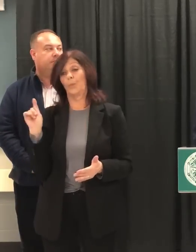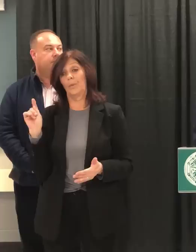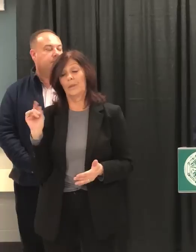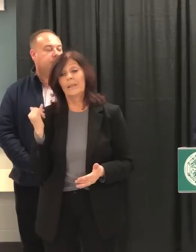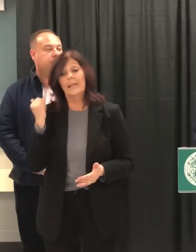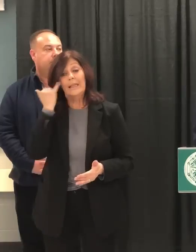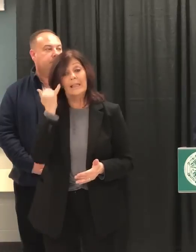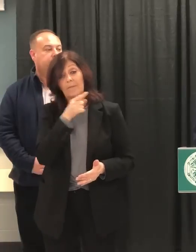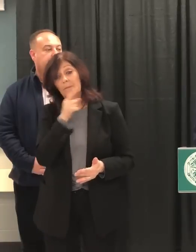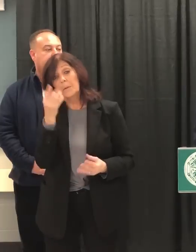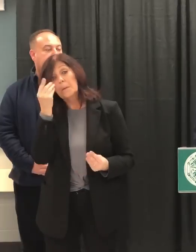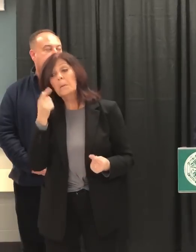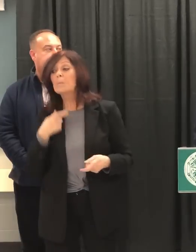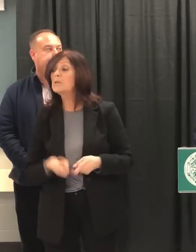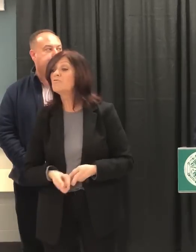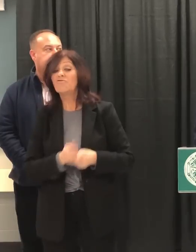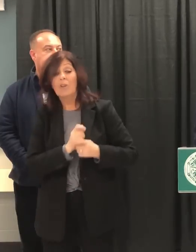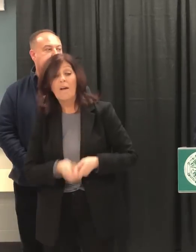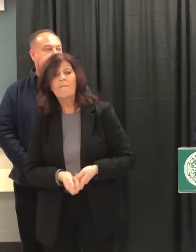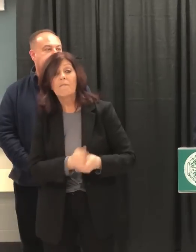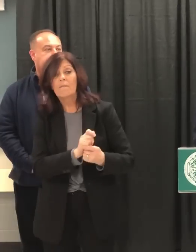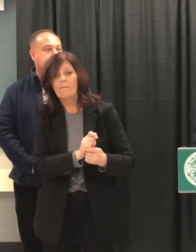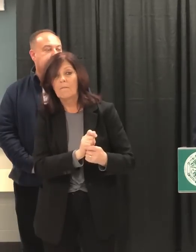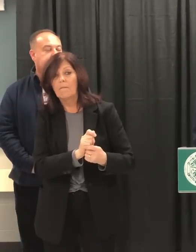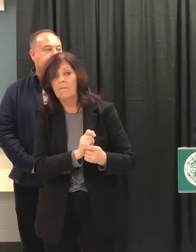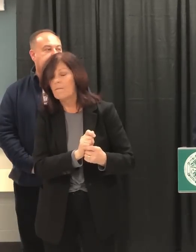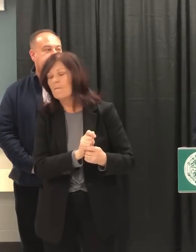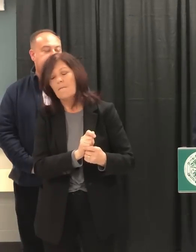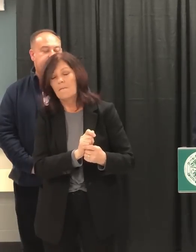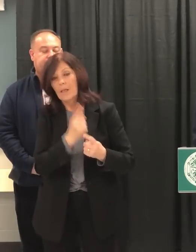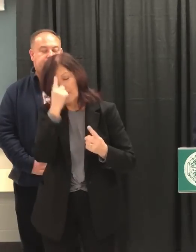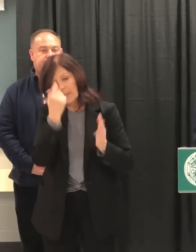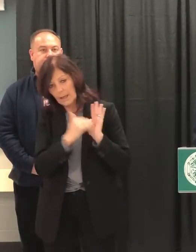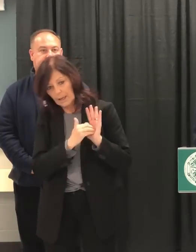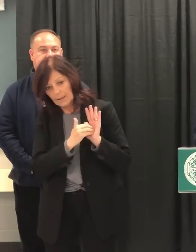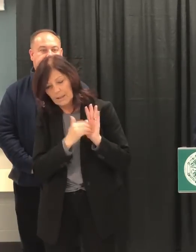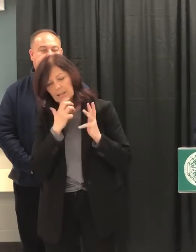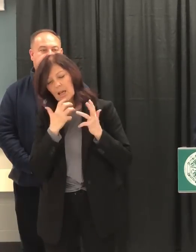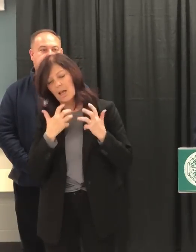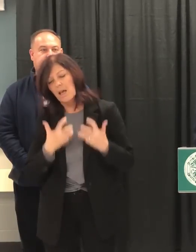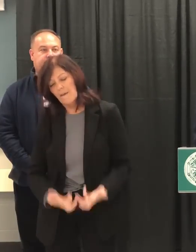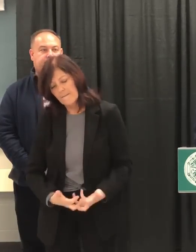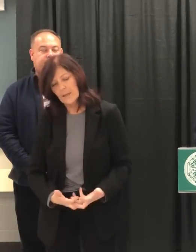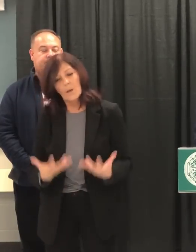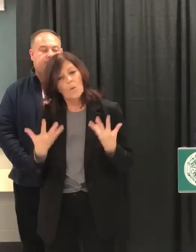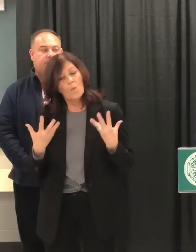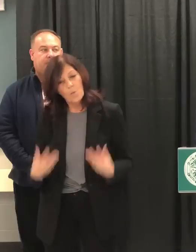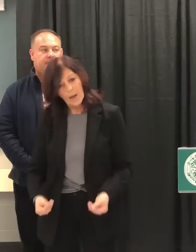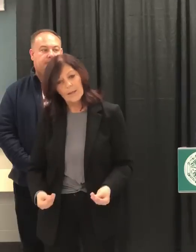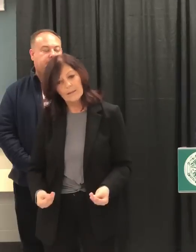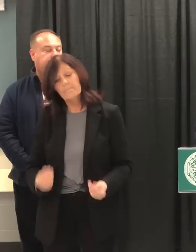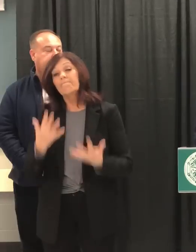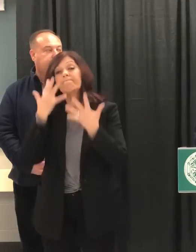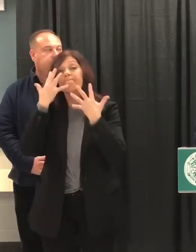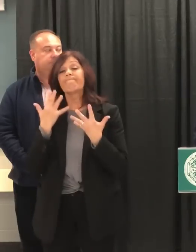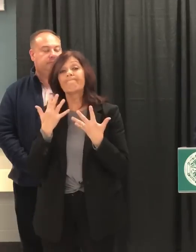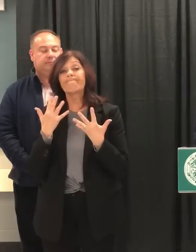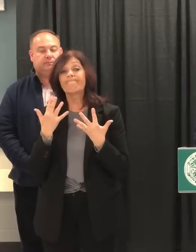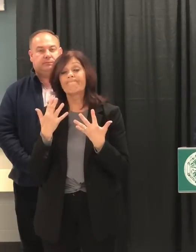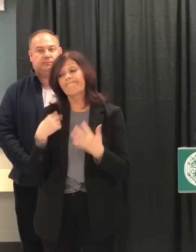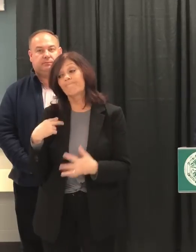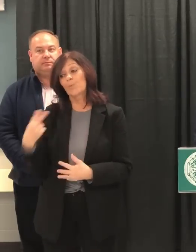you are thinking about shoveling the snow, you should think again. It is very heavy, it's very wet, and as I said earlier, unfortunately we've had our